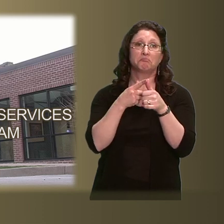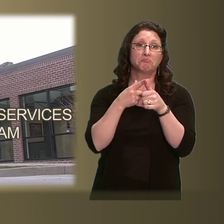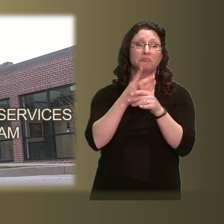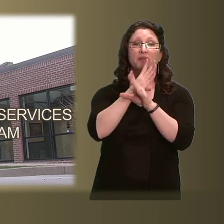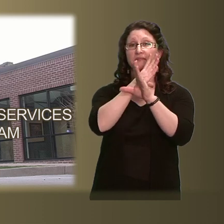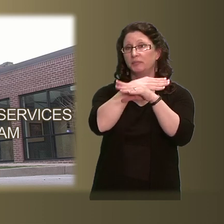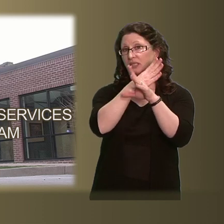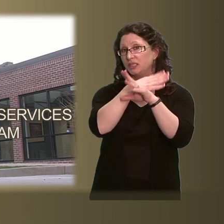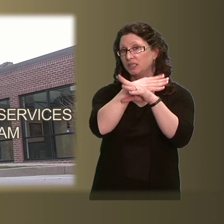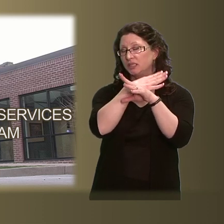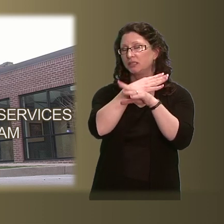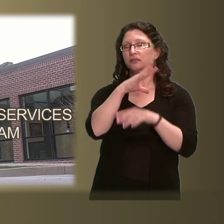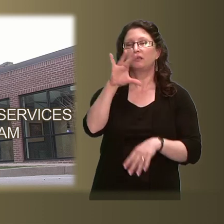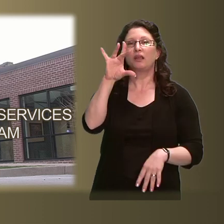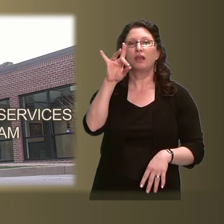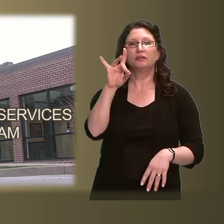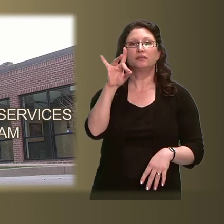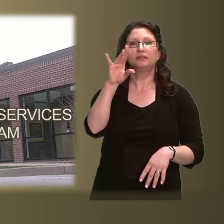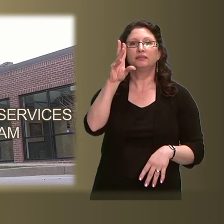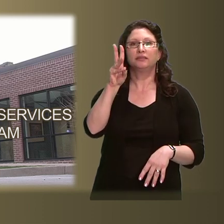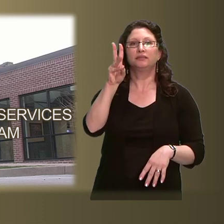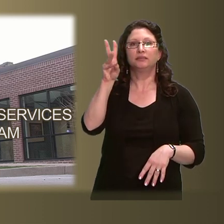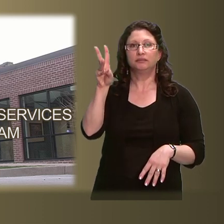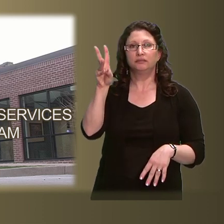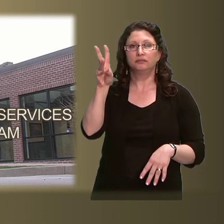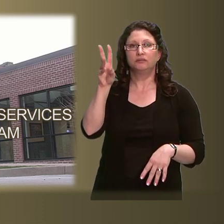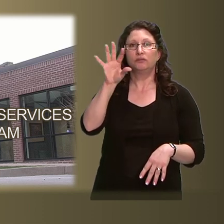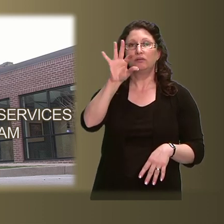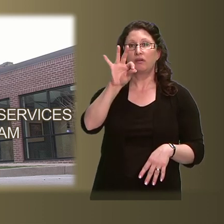866-948-3379 for video phone.